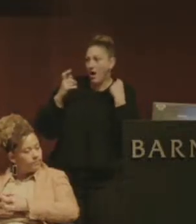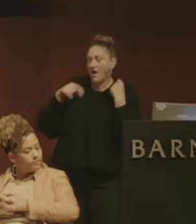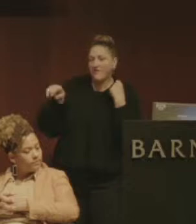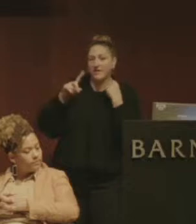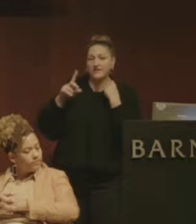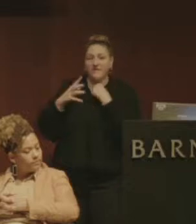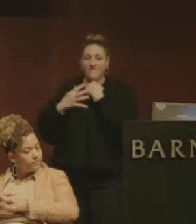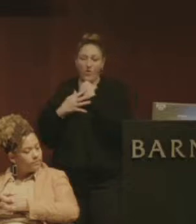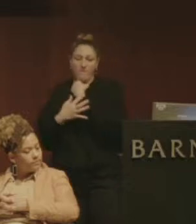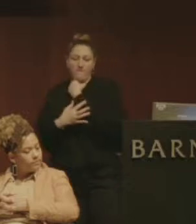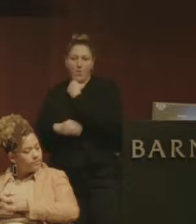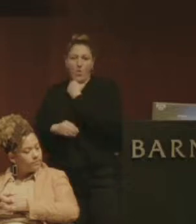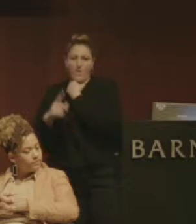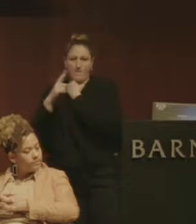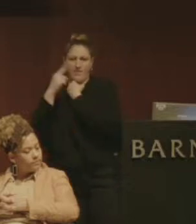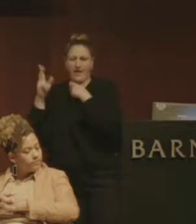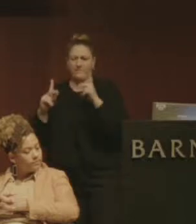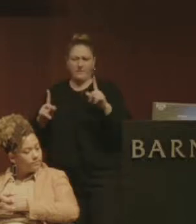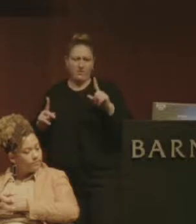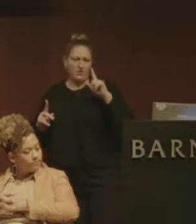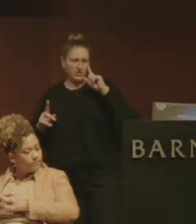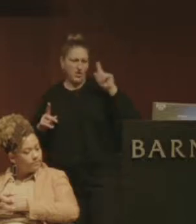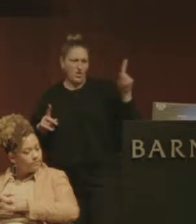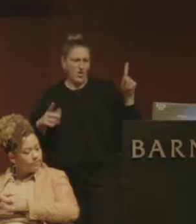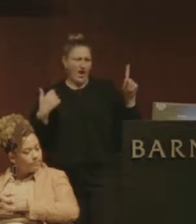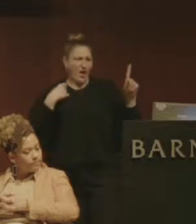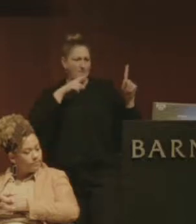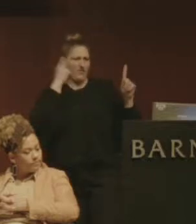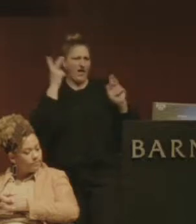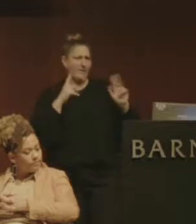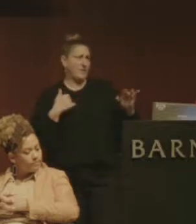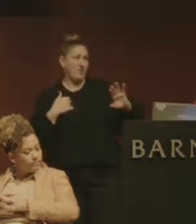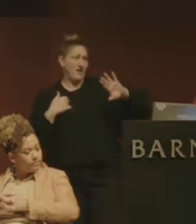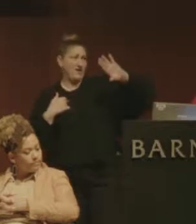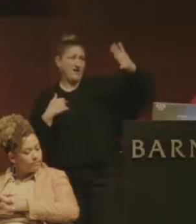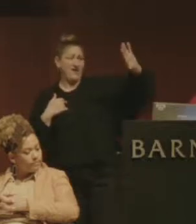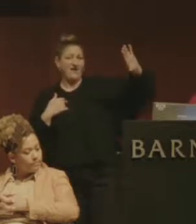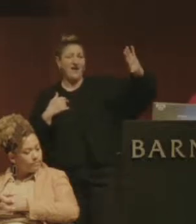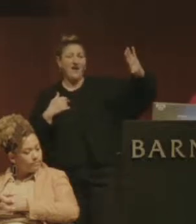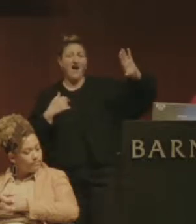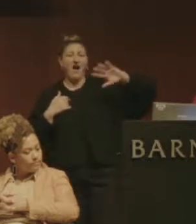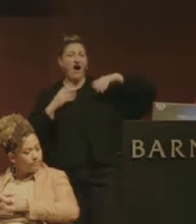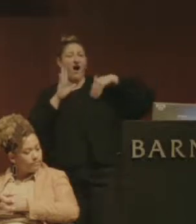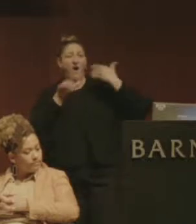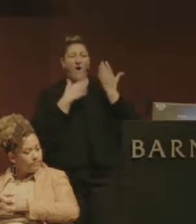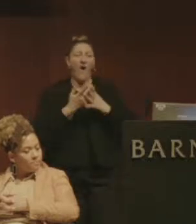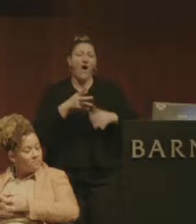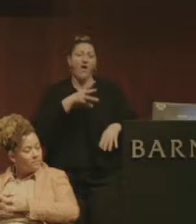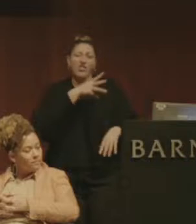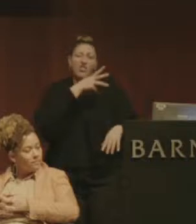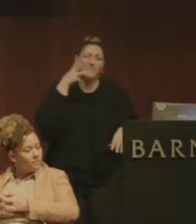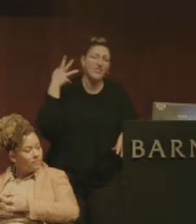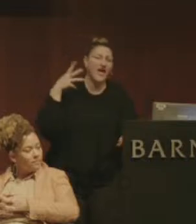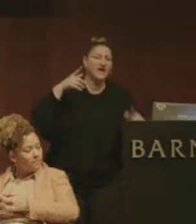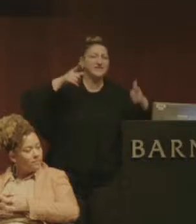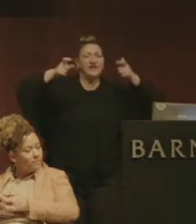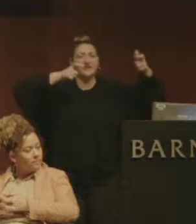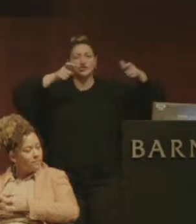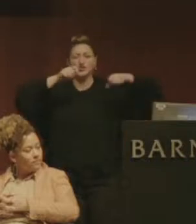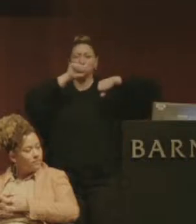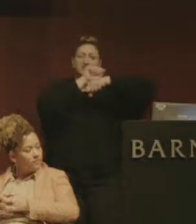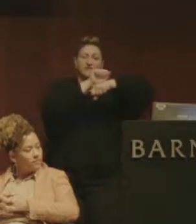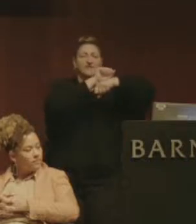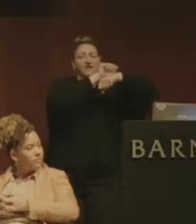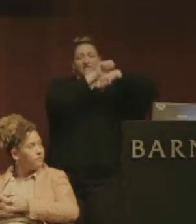poor Black people reveals how Black people have subverted the devastation of the barracoons, the plantations abound around the bay,